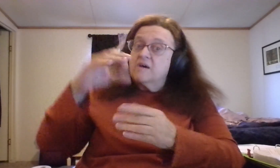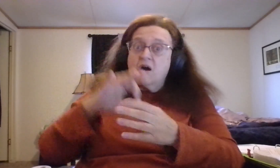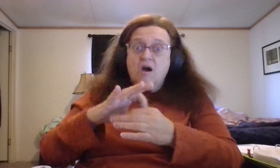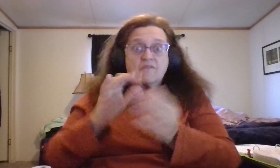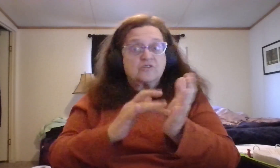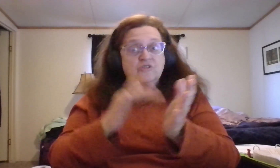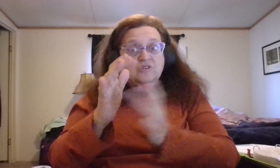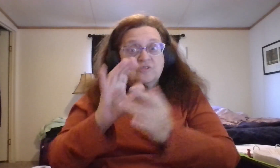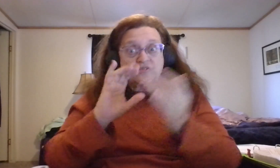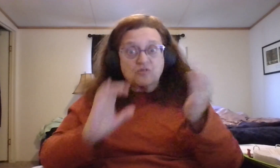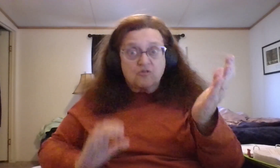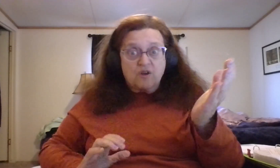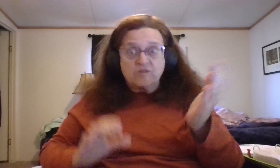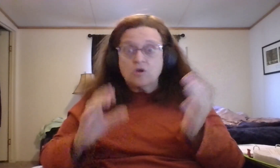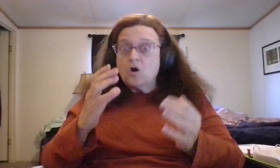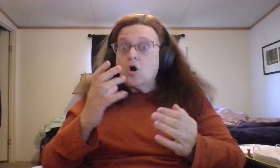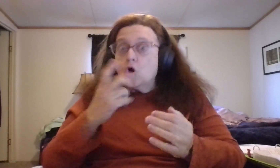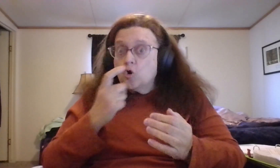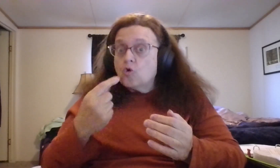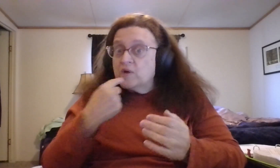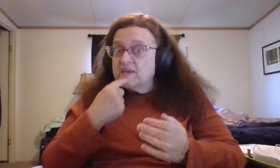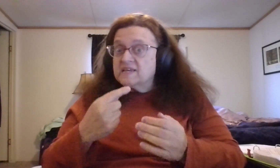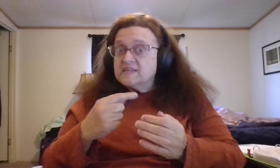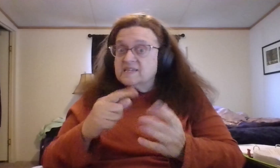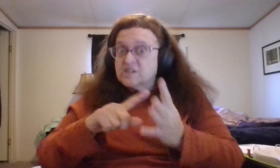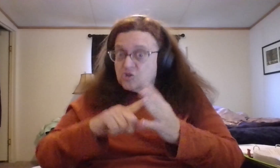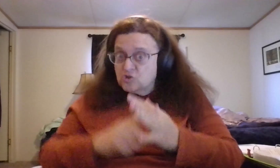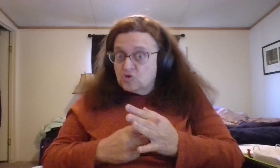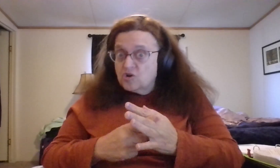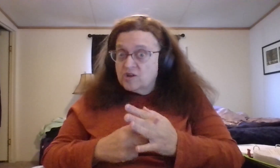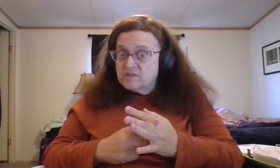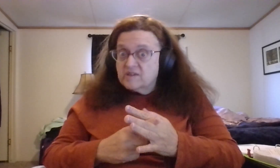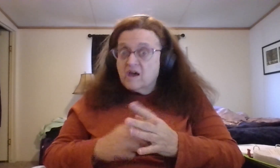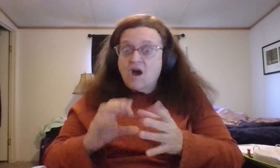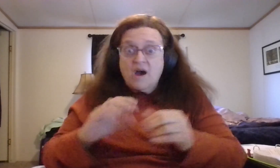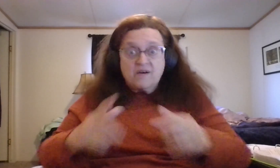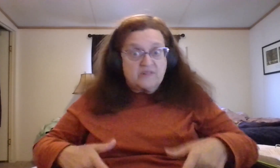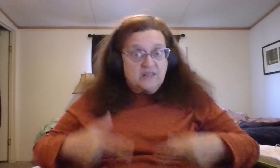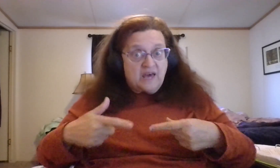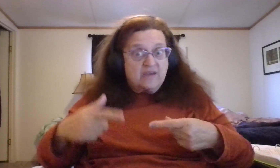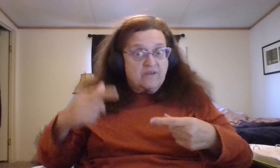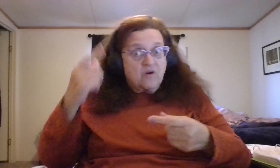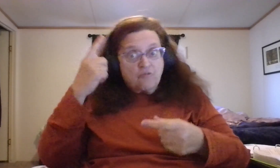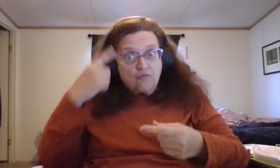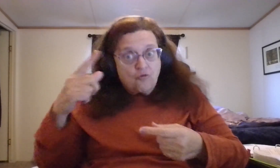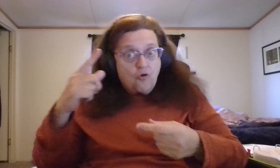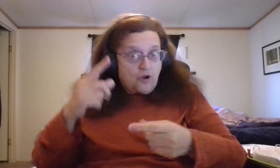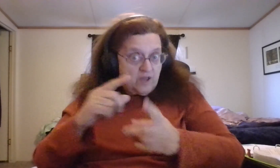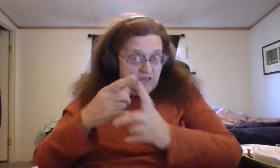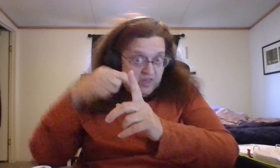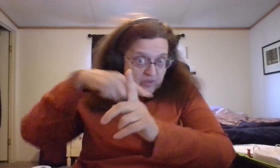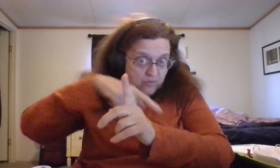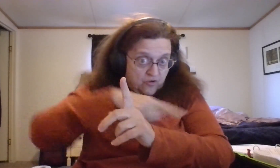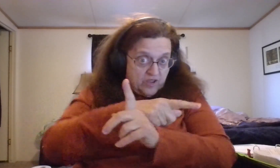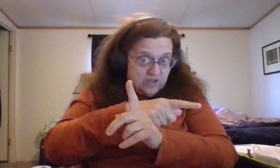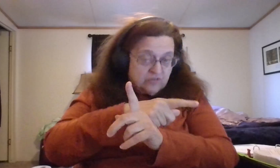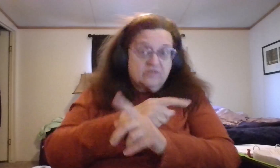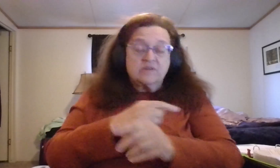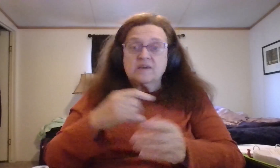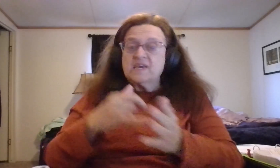Christ, who is the source of life for the branches. It has an extra